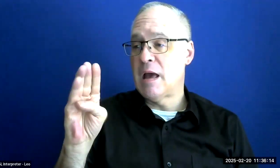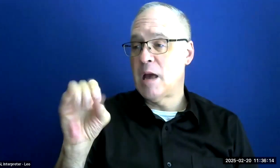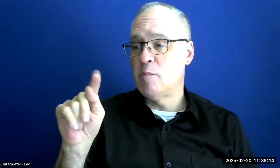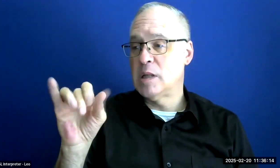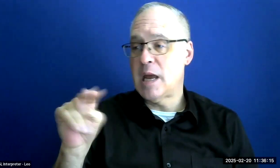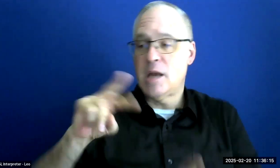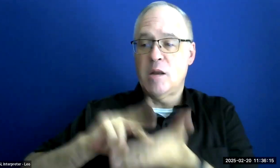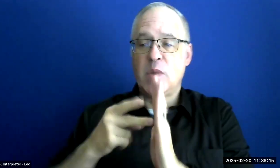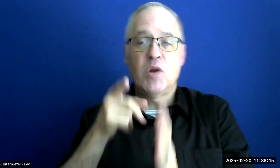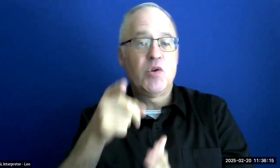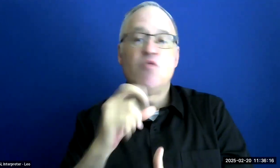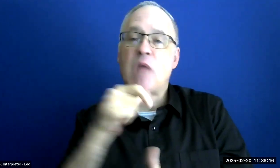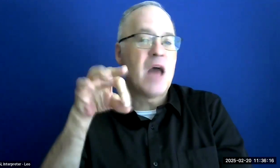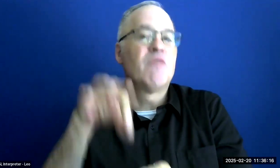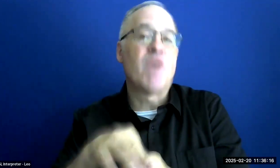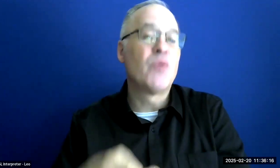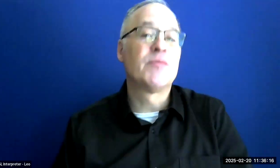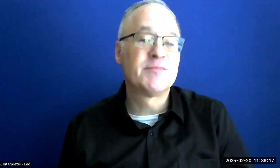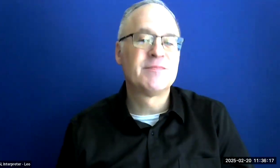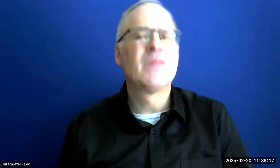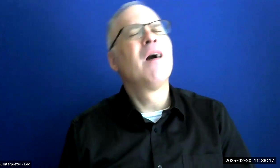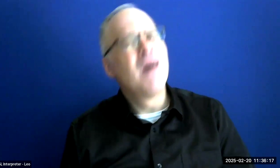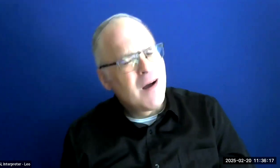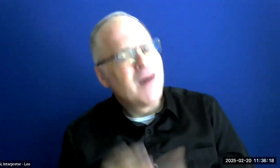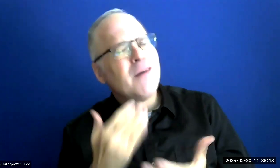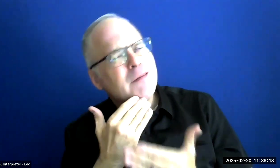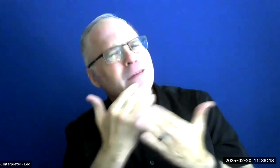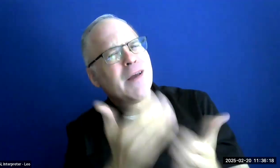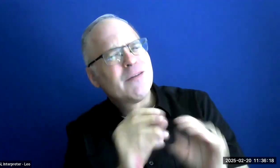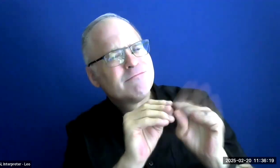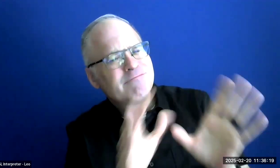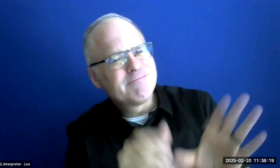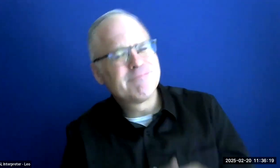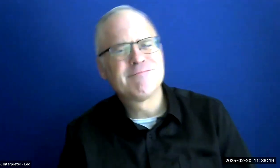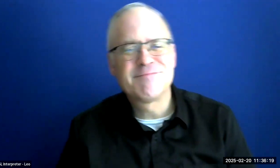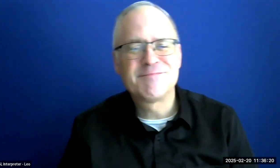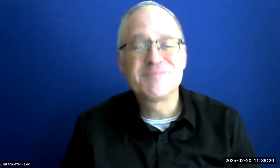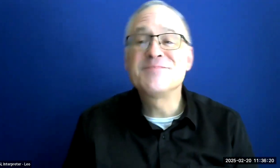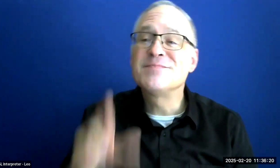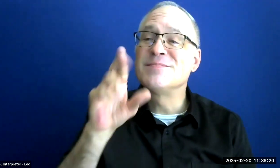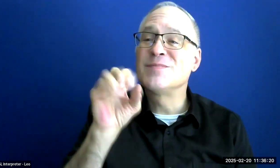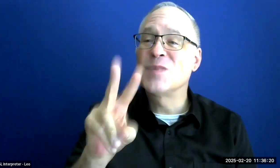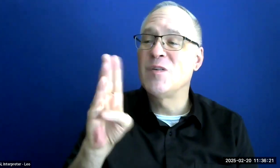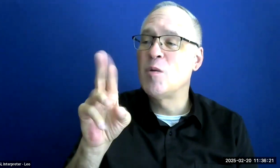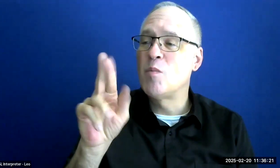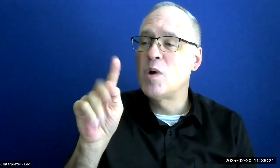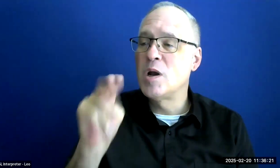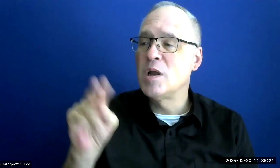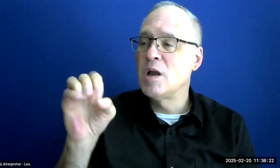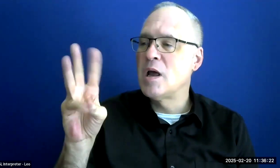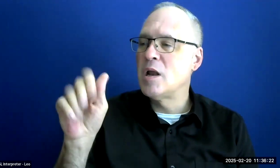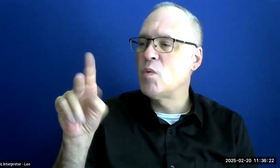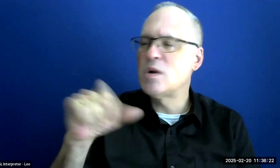Thank you so much, and thank you for that clarity. Reverend Burton Edwards, How will regionalization affect